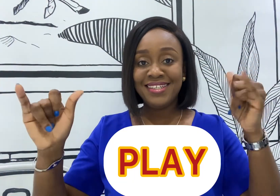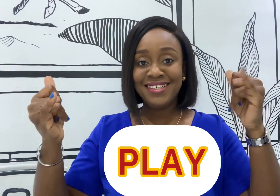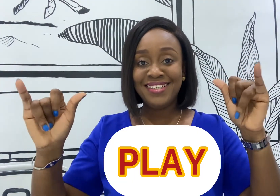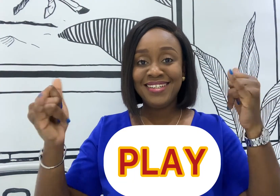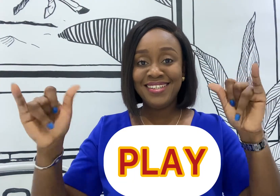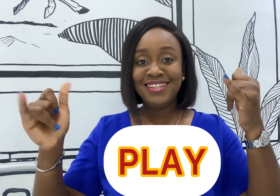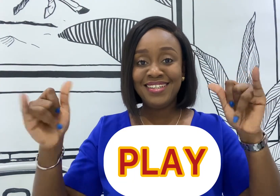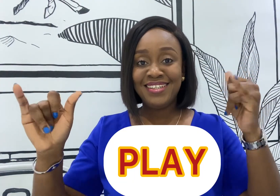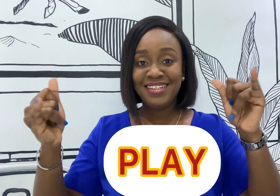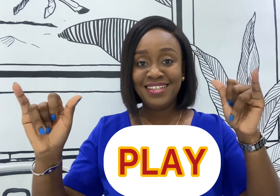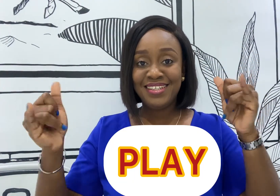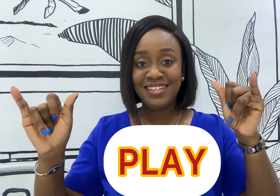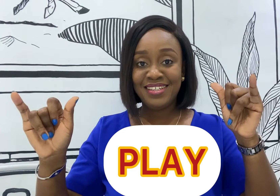Play.